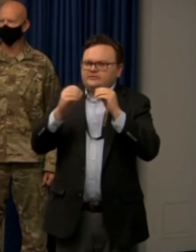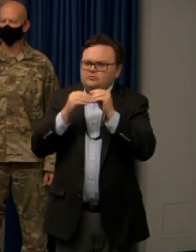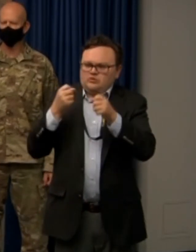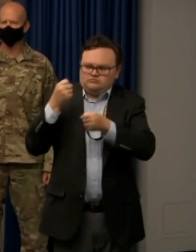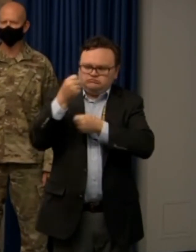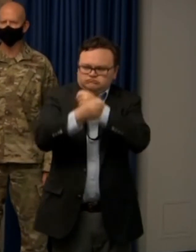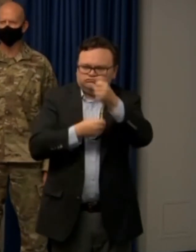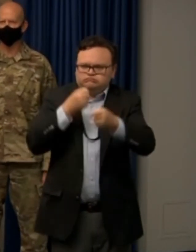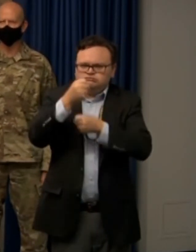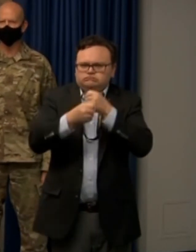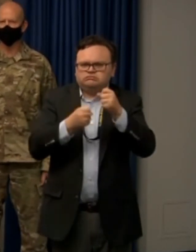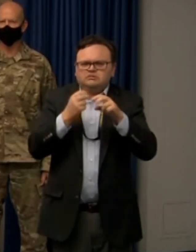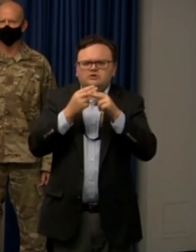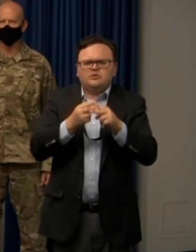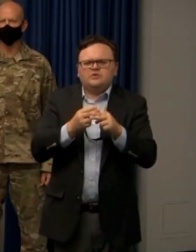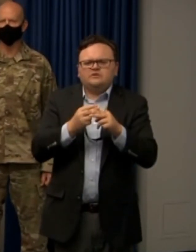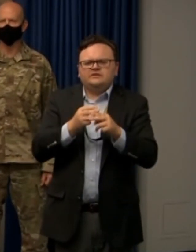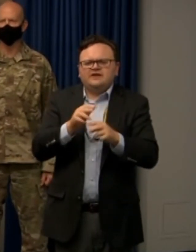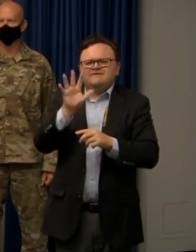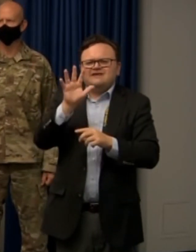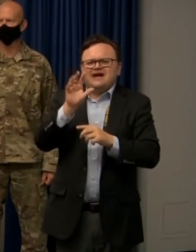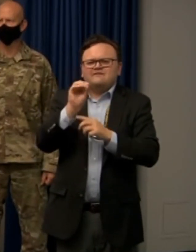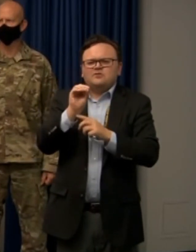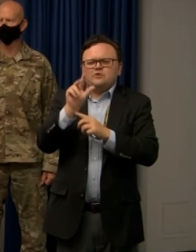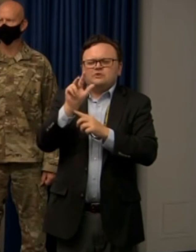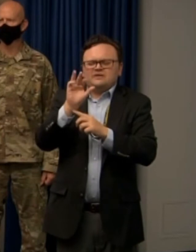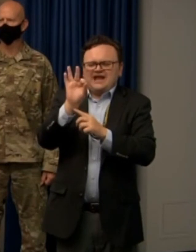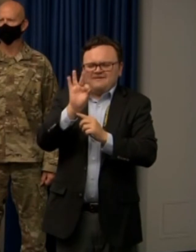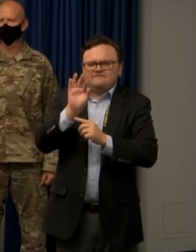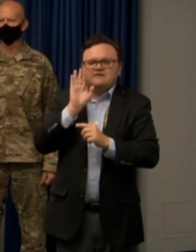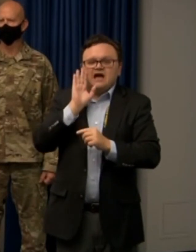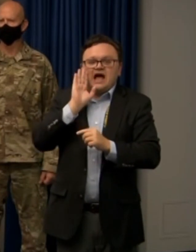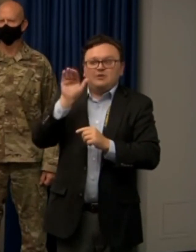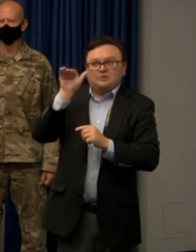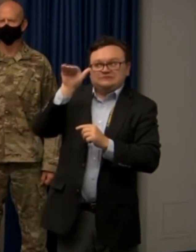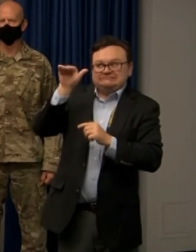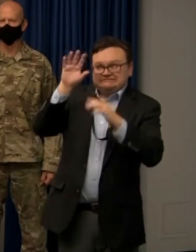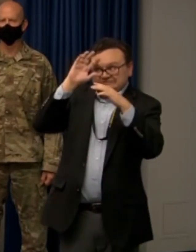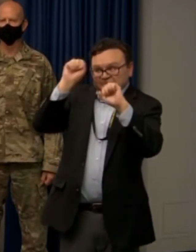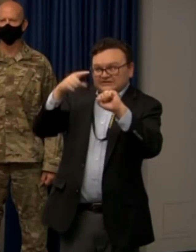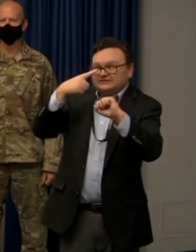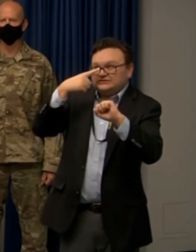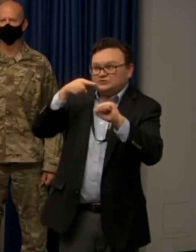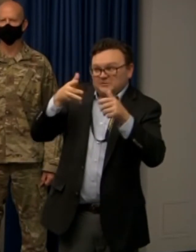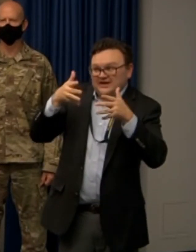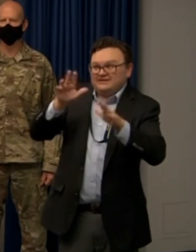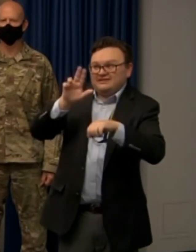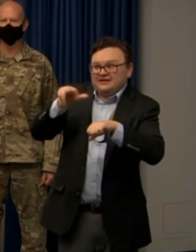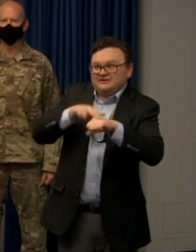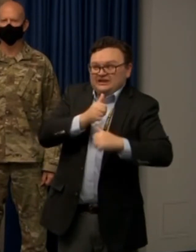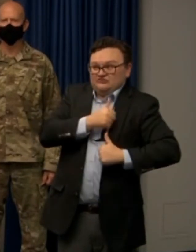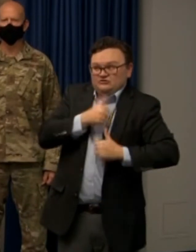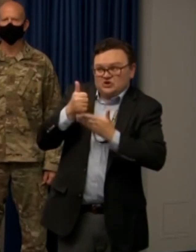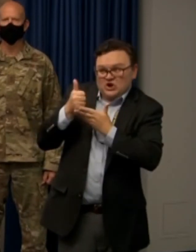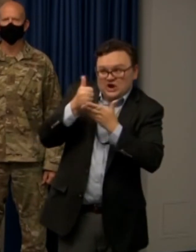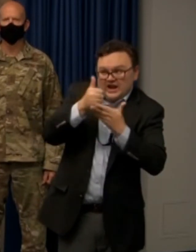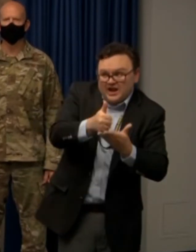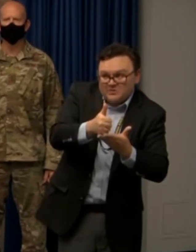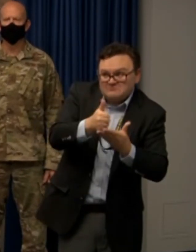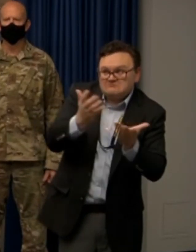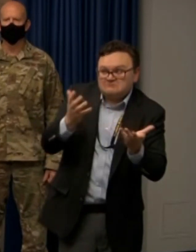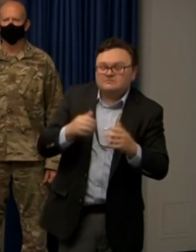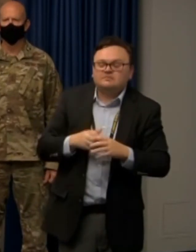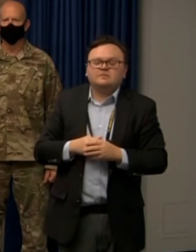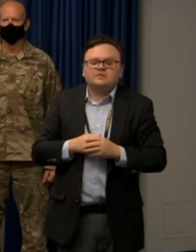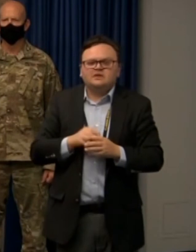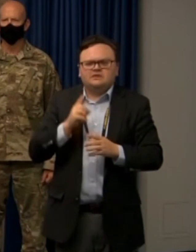503F extension, and I'm going to ask the president to do that. I think we will get that, but the Guard has had such a huge role in the